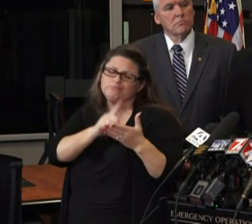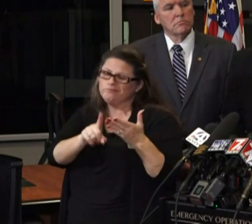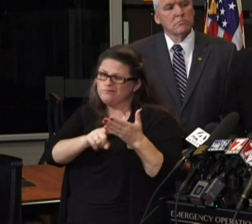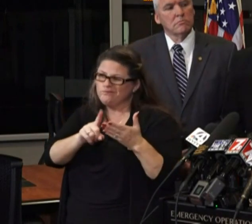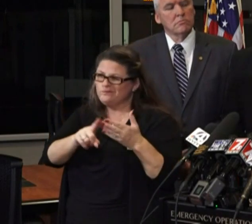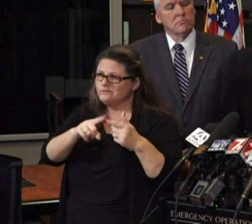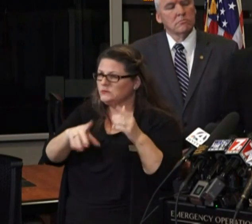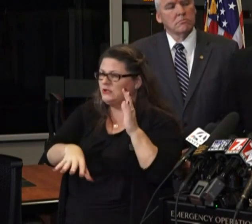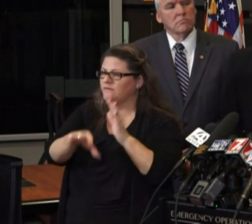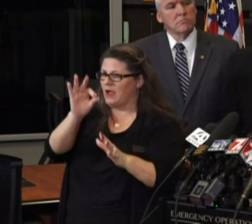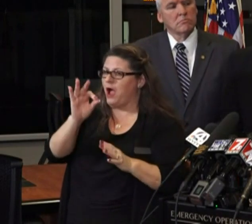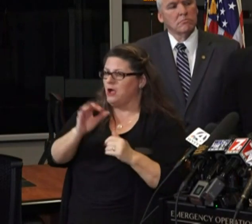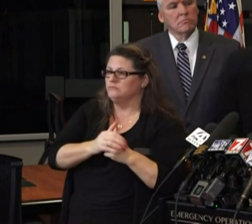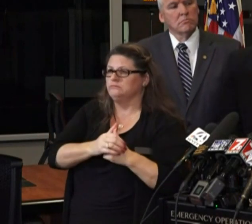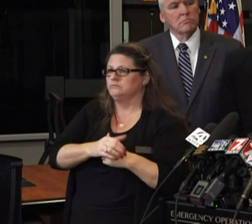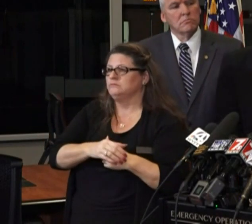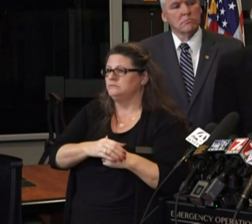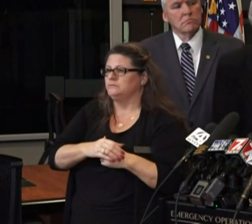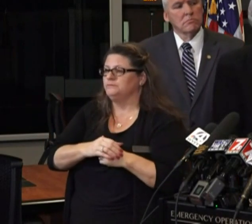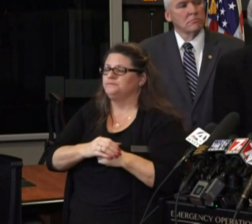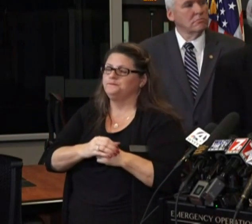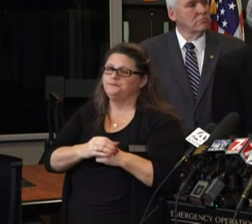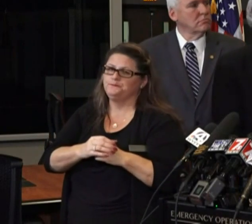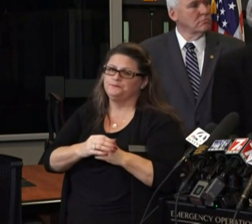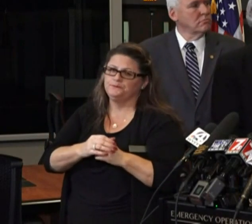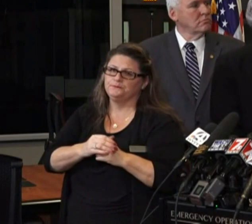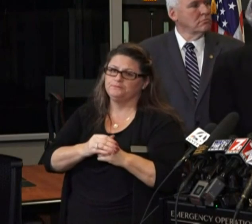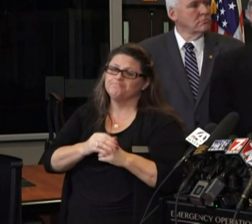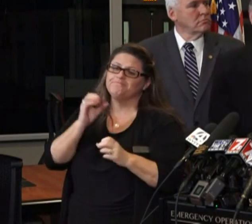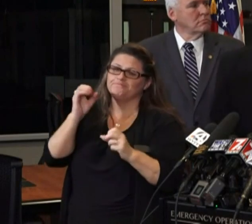working to investigate all of those details.